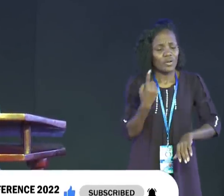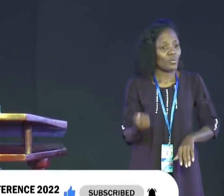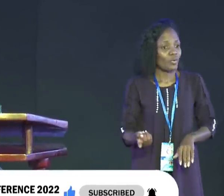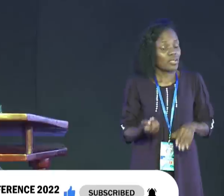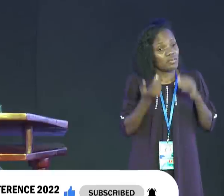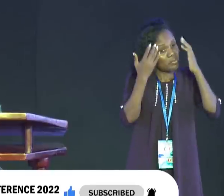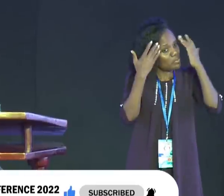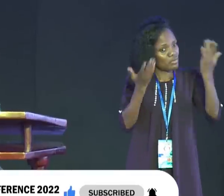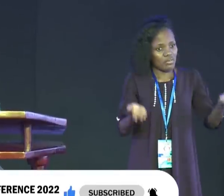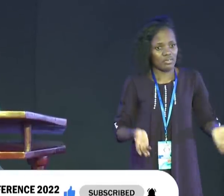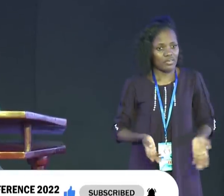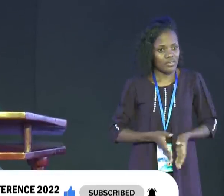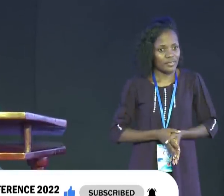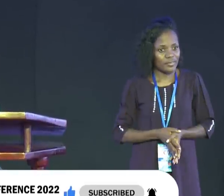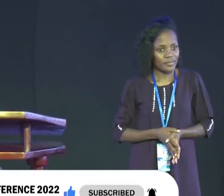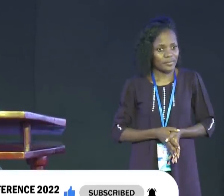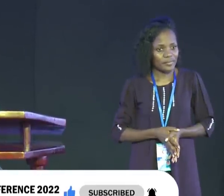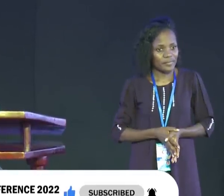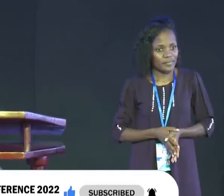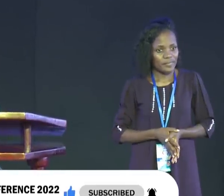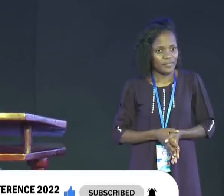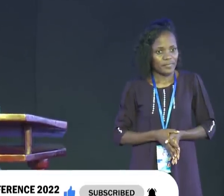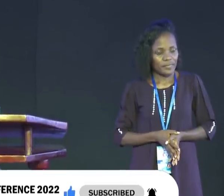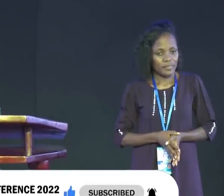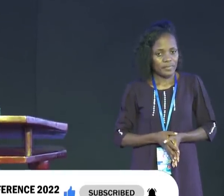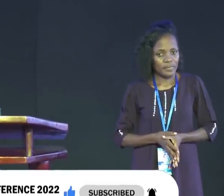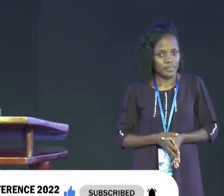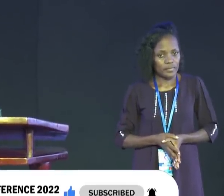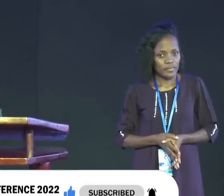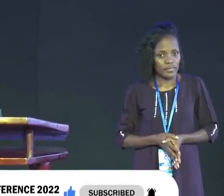the oasis, a place for water.